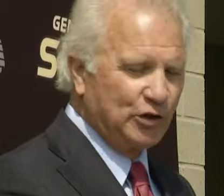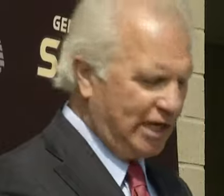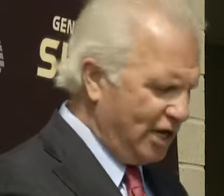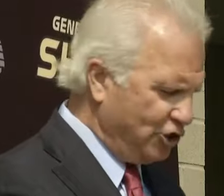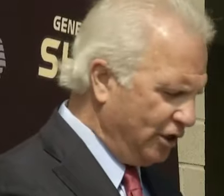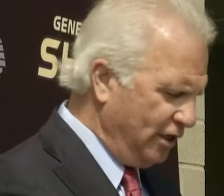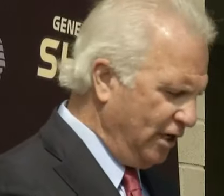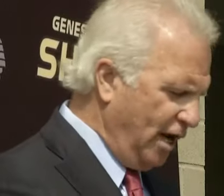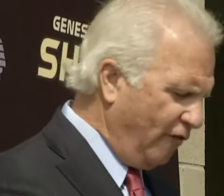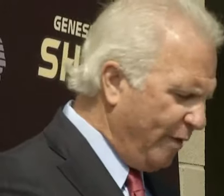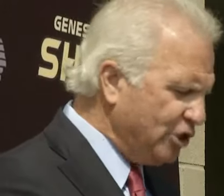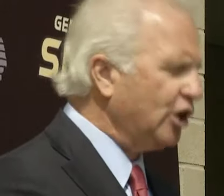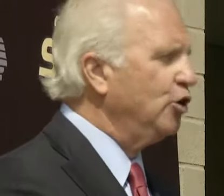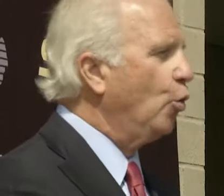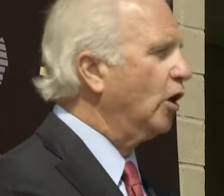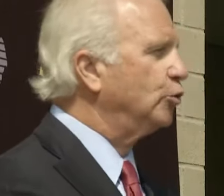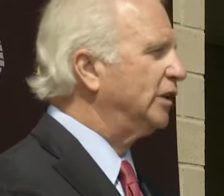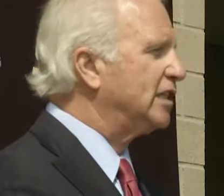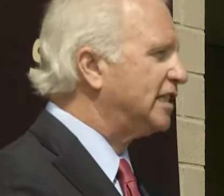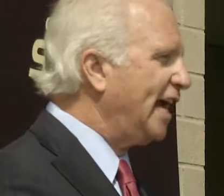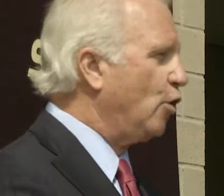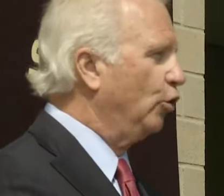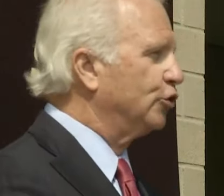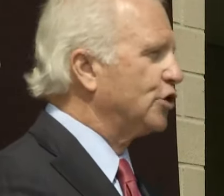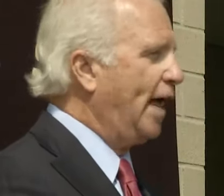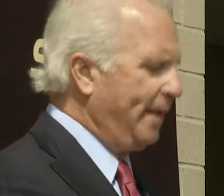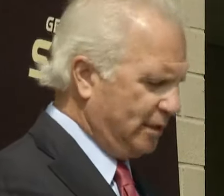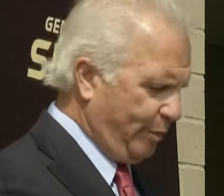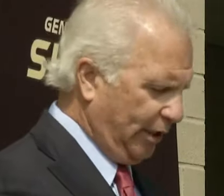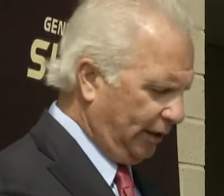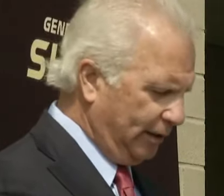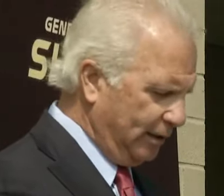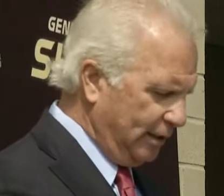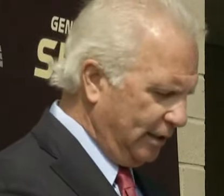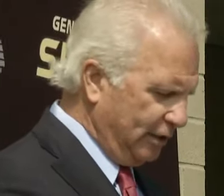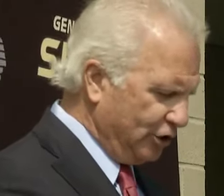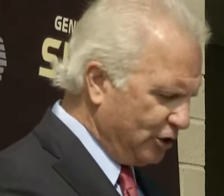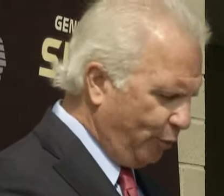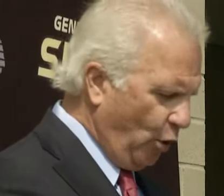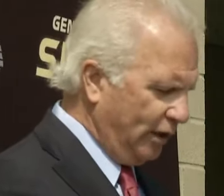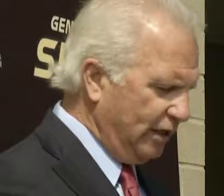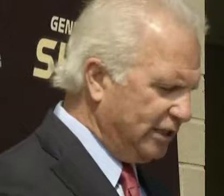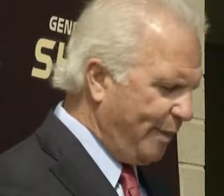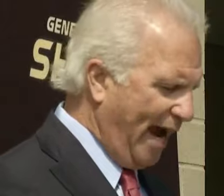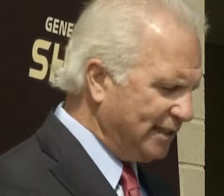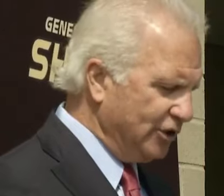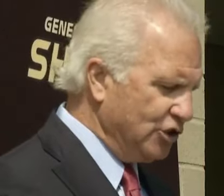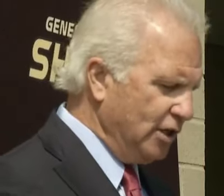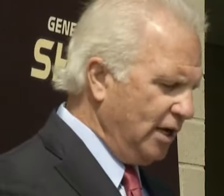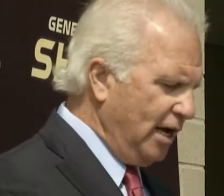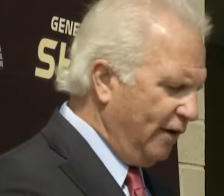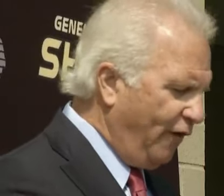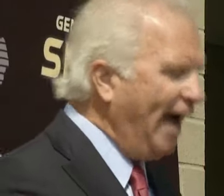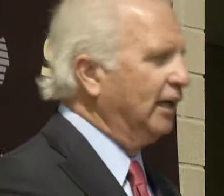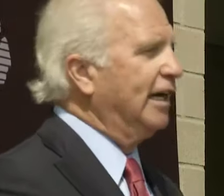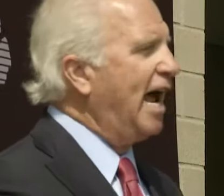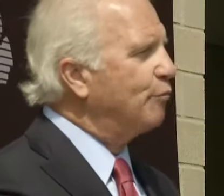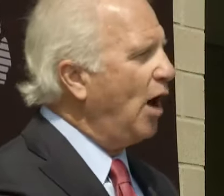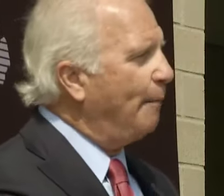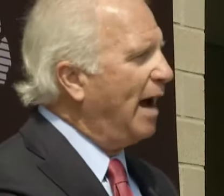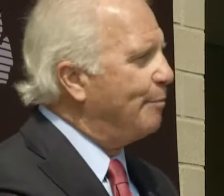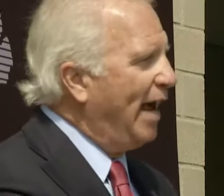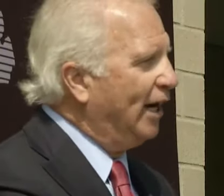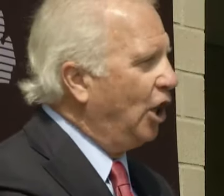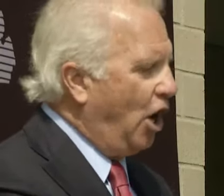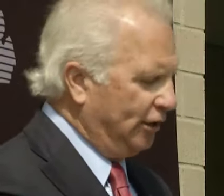Attorneys Association of Michigan, who worked with the stakeholders on this bill to support its passage. Finally,